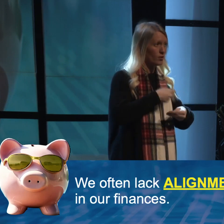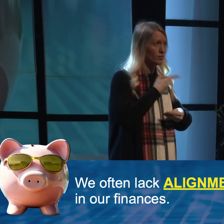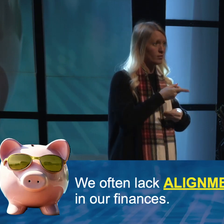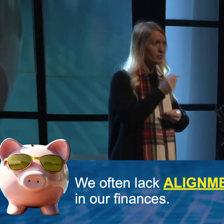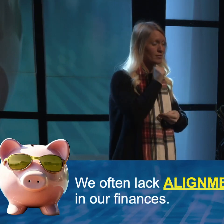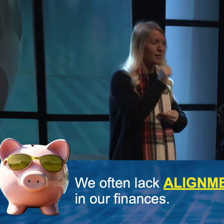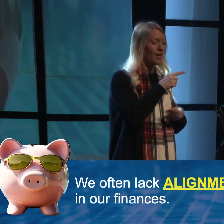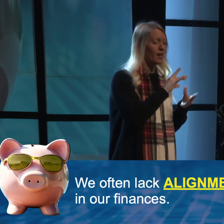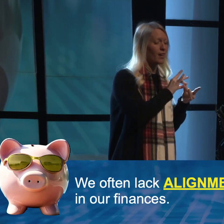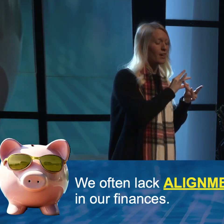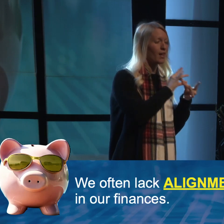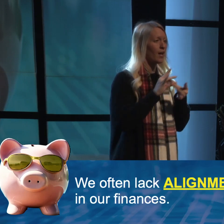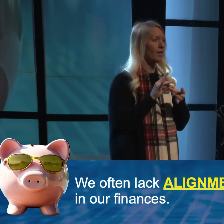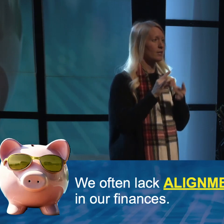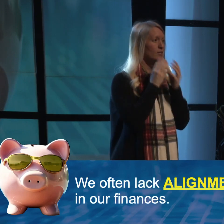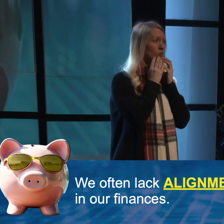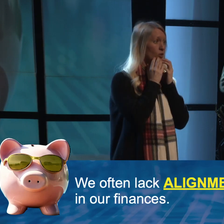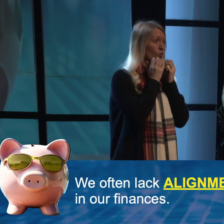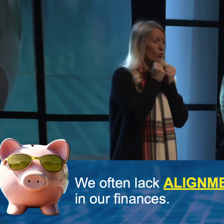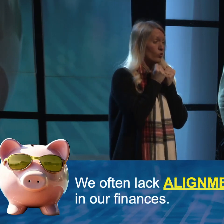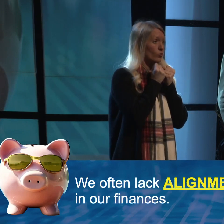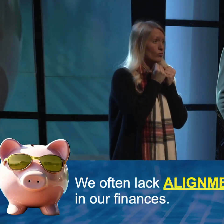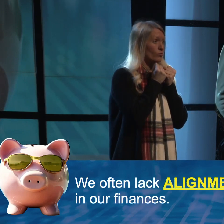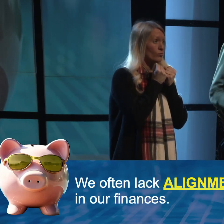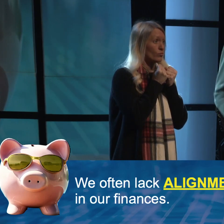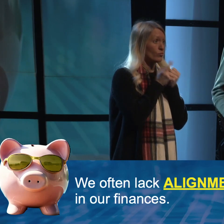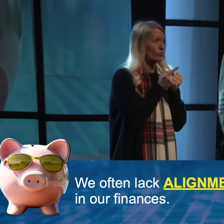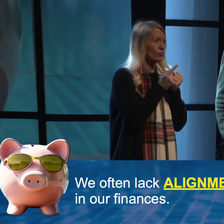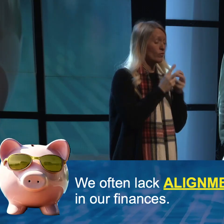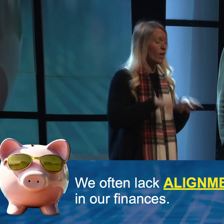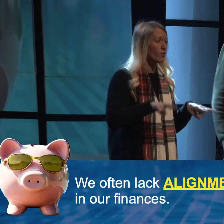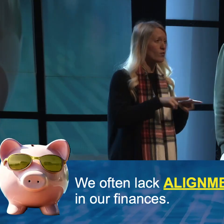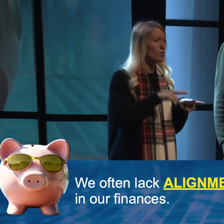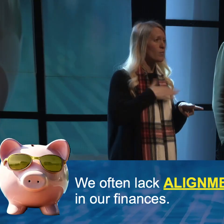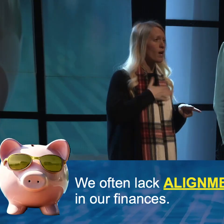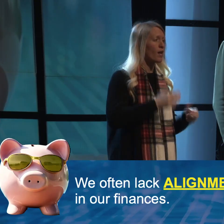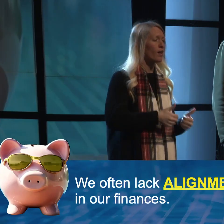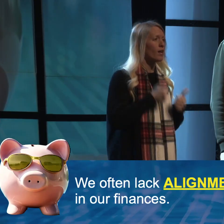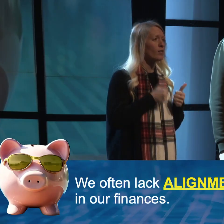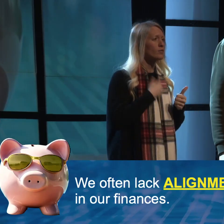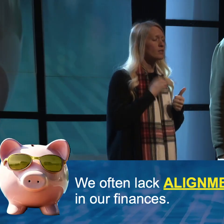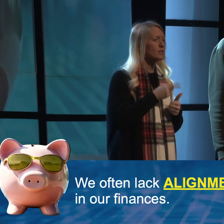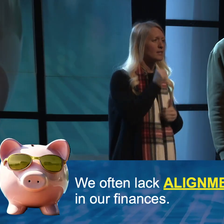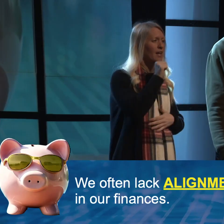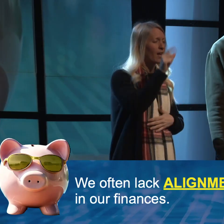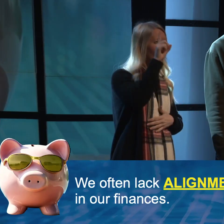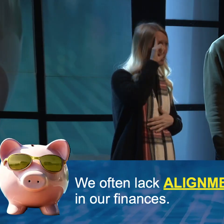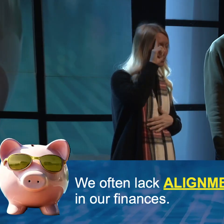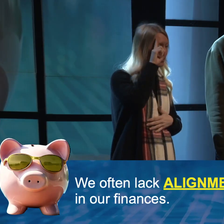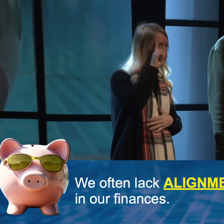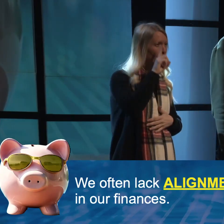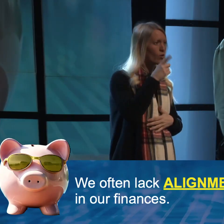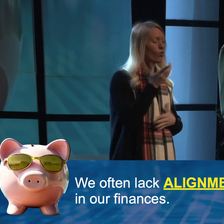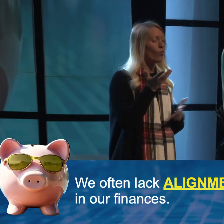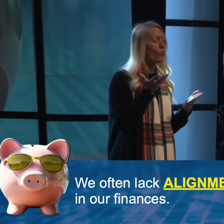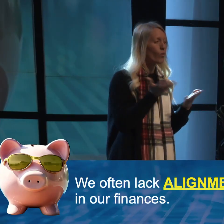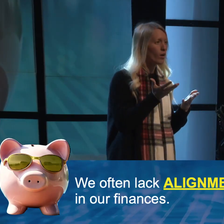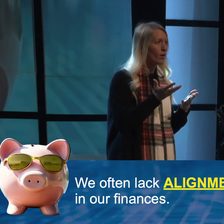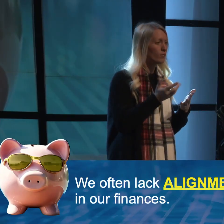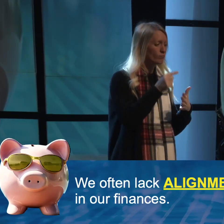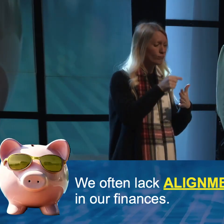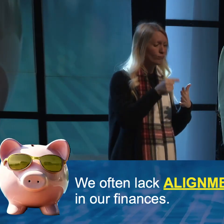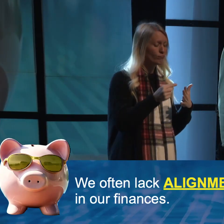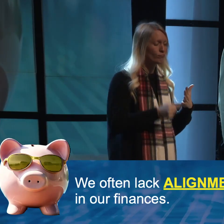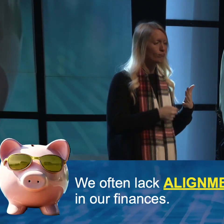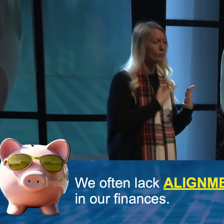of our lives. Because maybe we haven't even thought about what are the core values of our lives. And how do those core values like relate